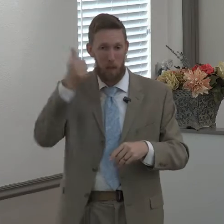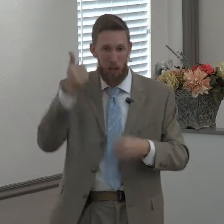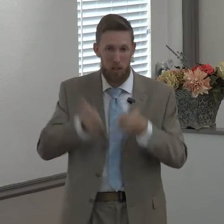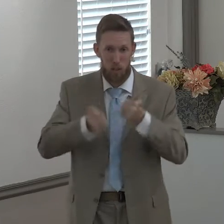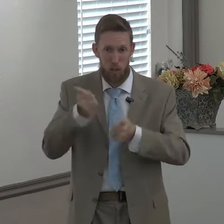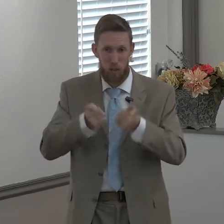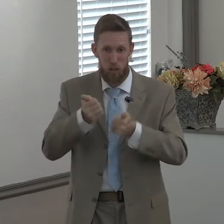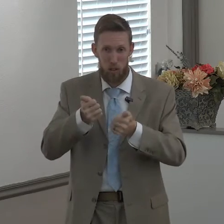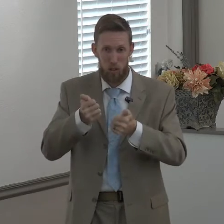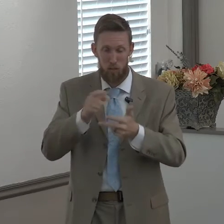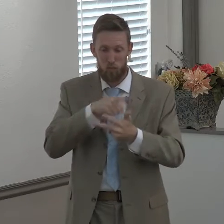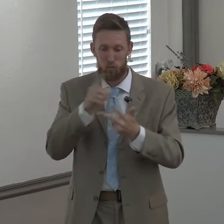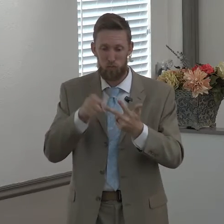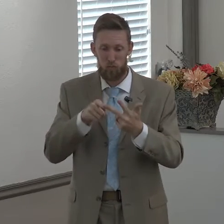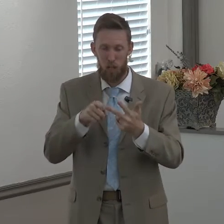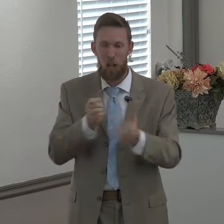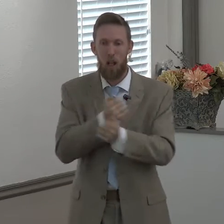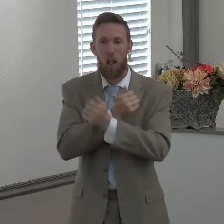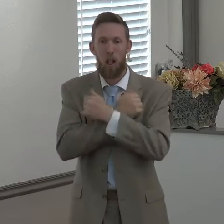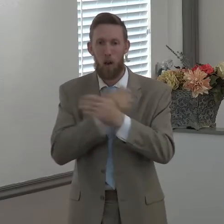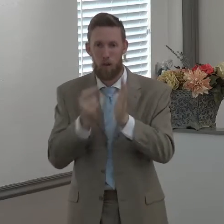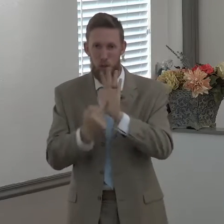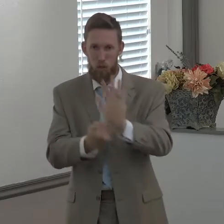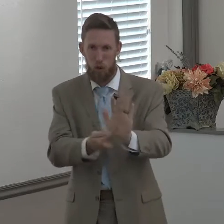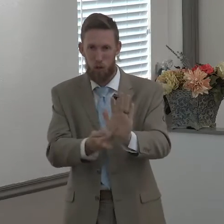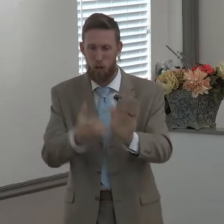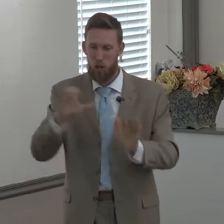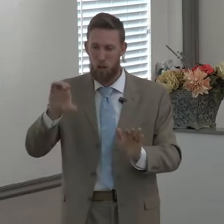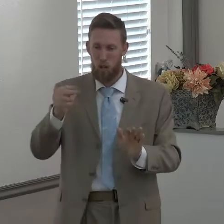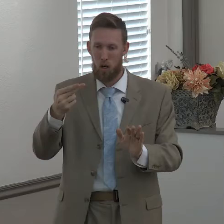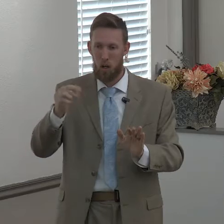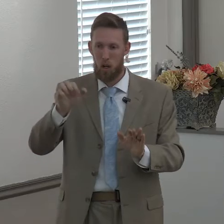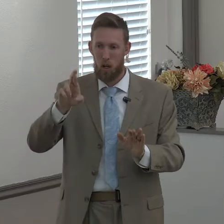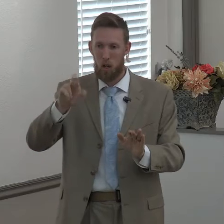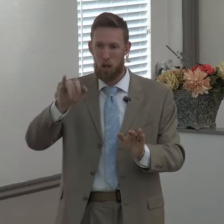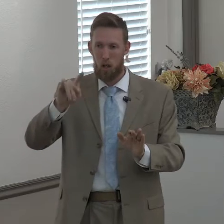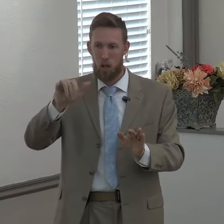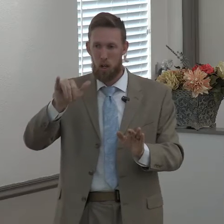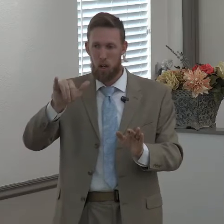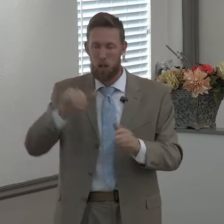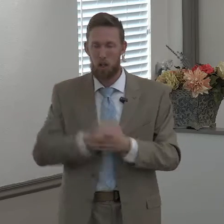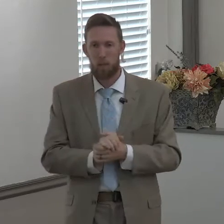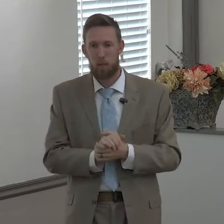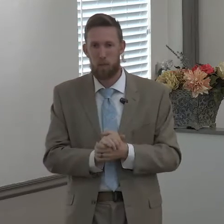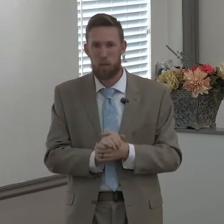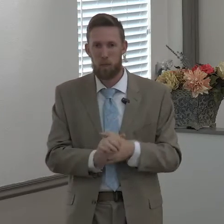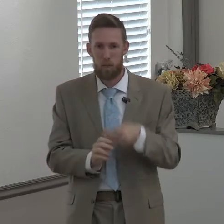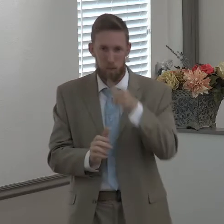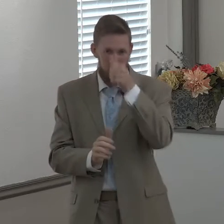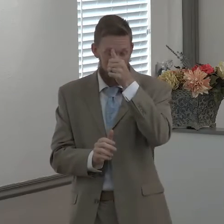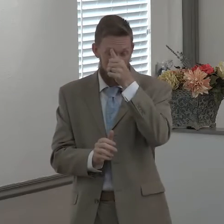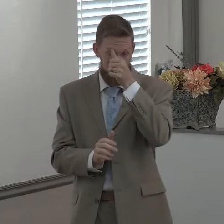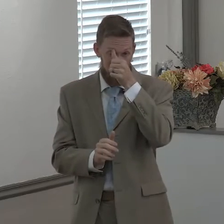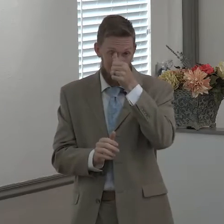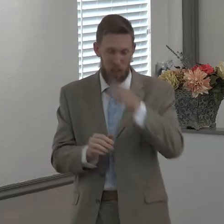charity. These three. But the greatest of these is charity.